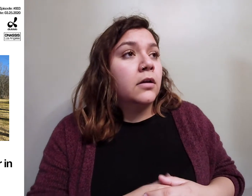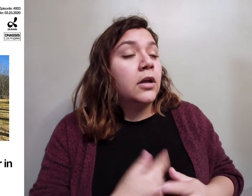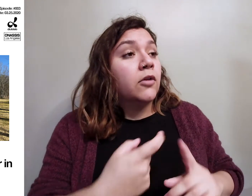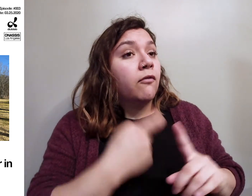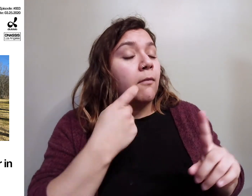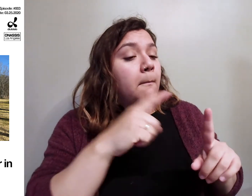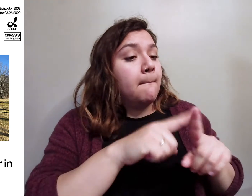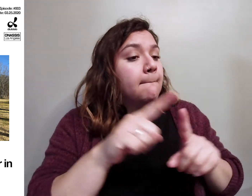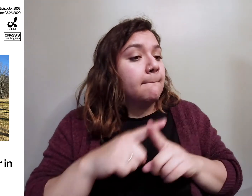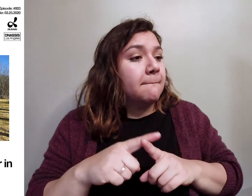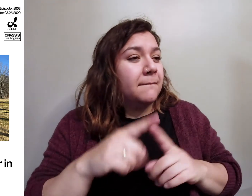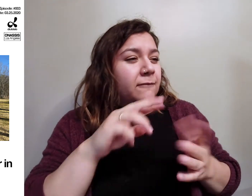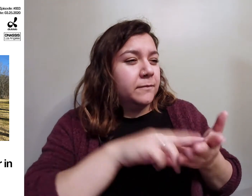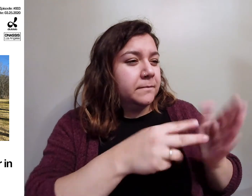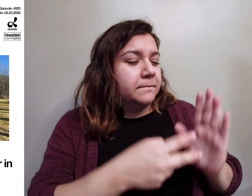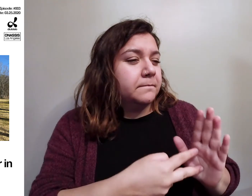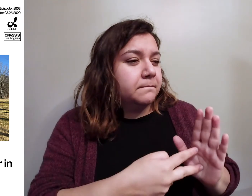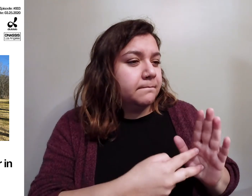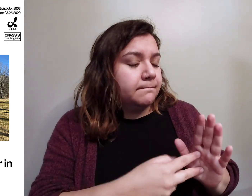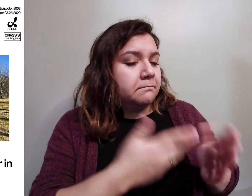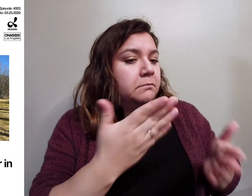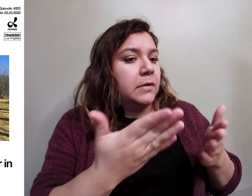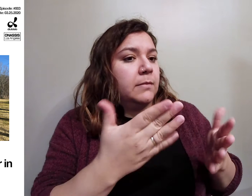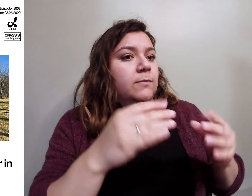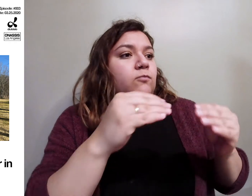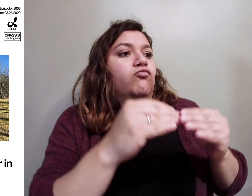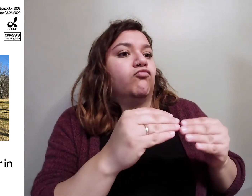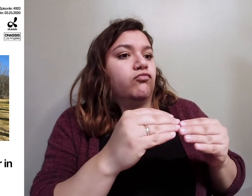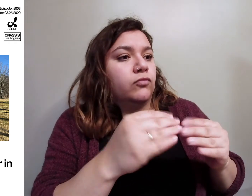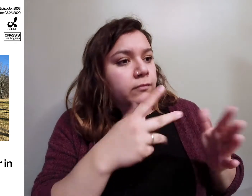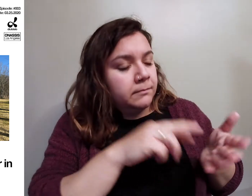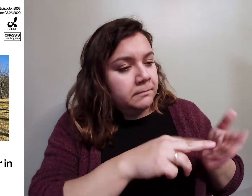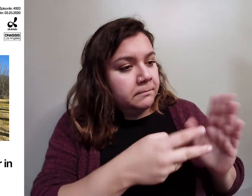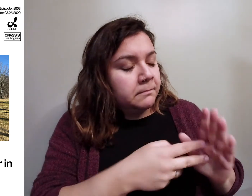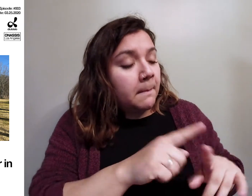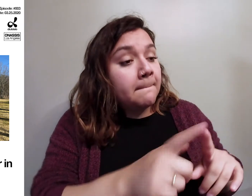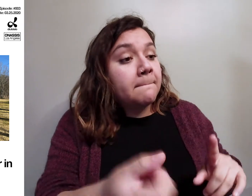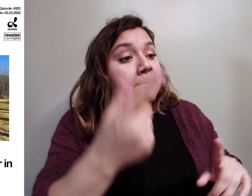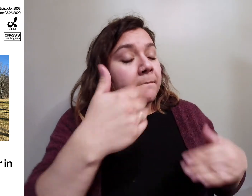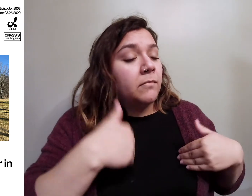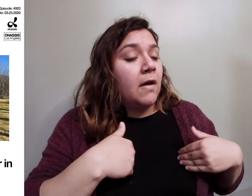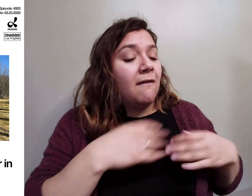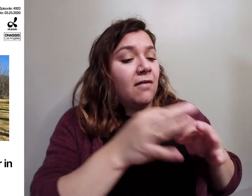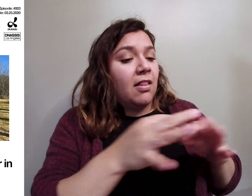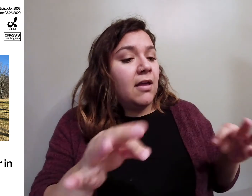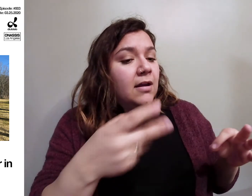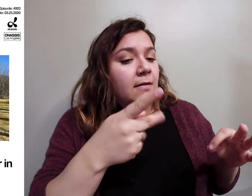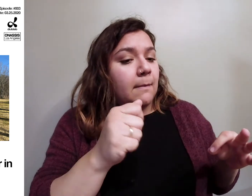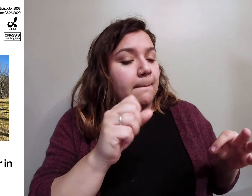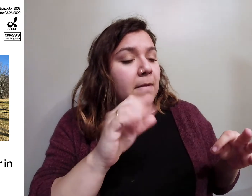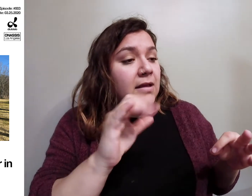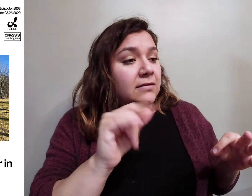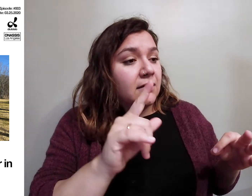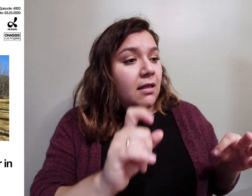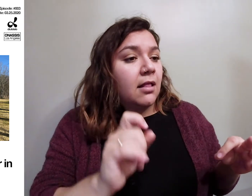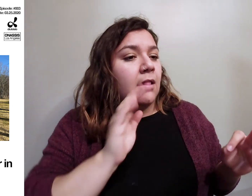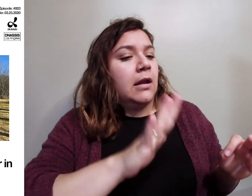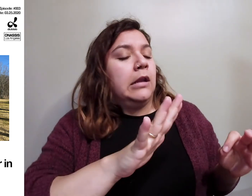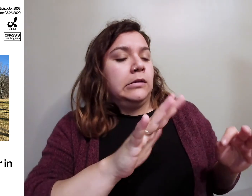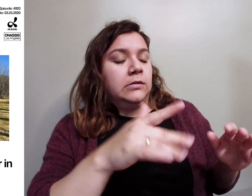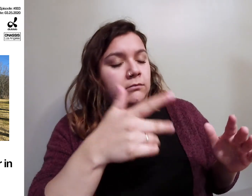really strikes me very strongly now, and I want to read it to you and have you react to it. It's very short. One